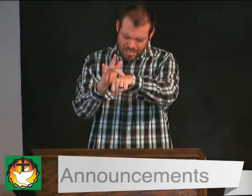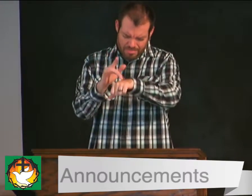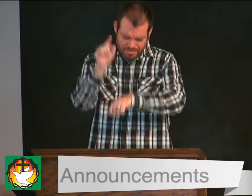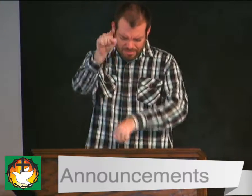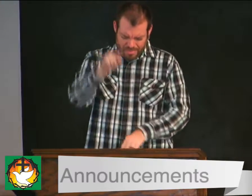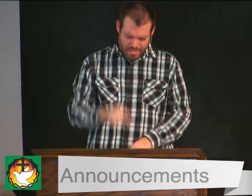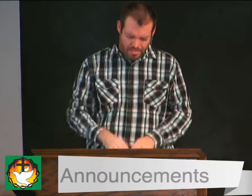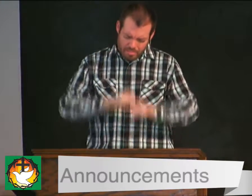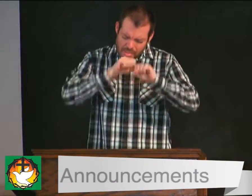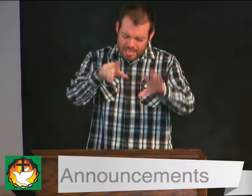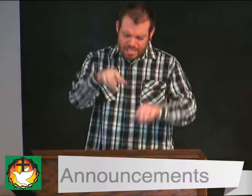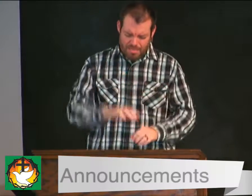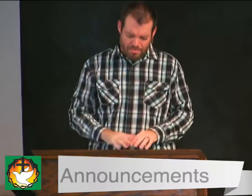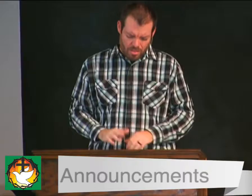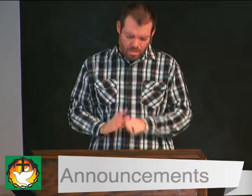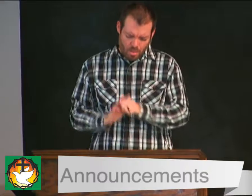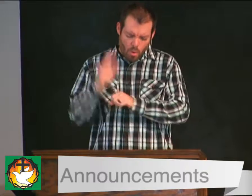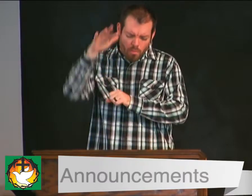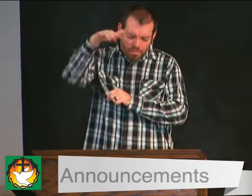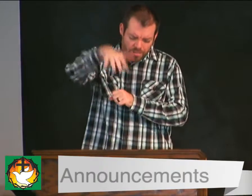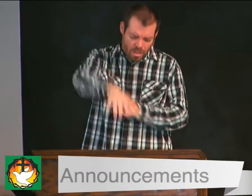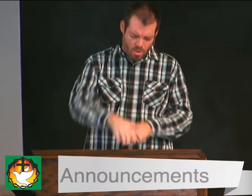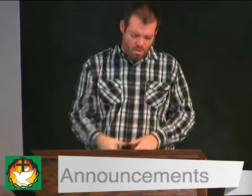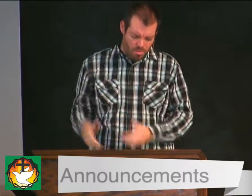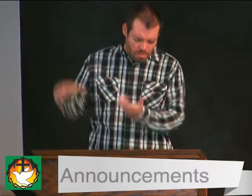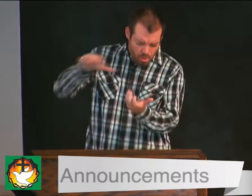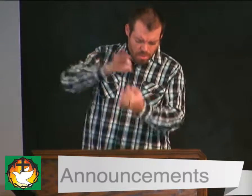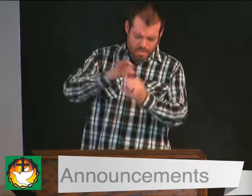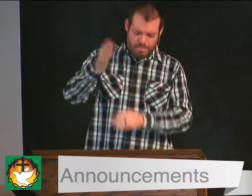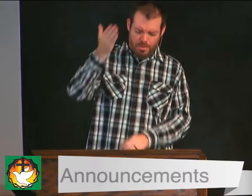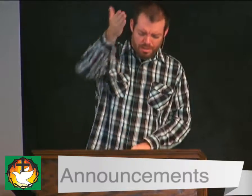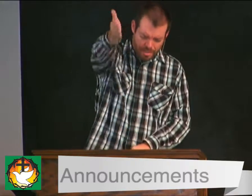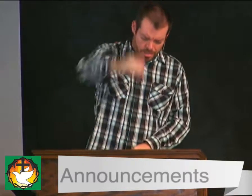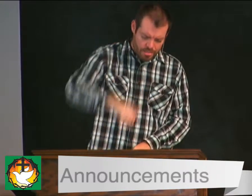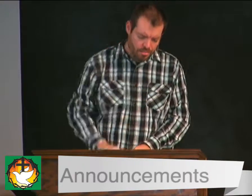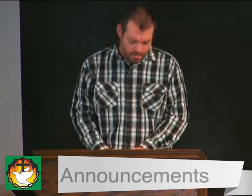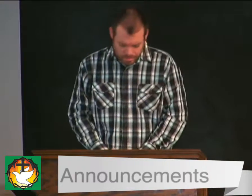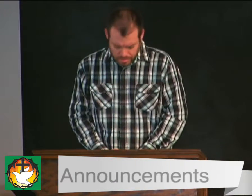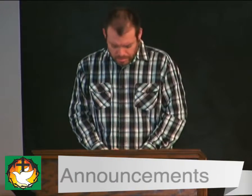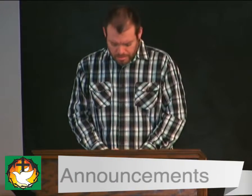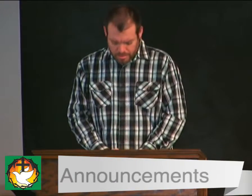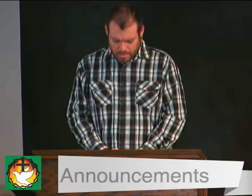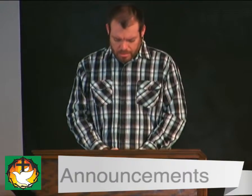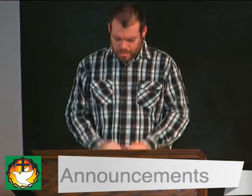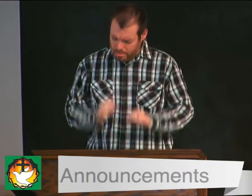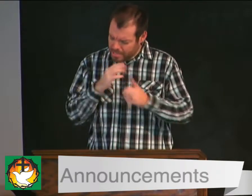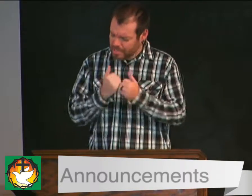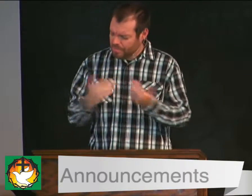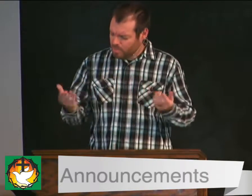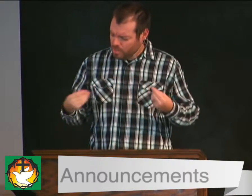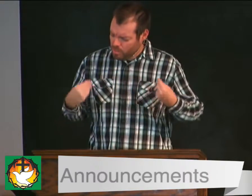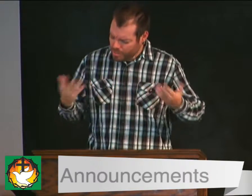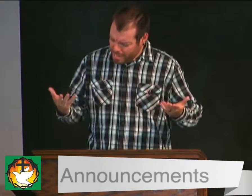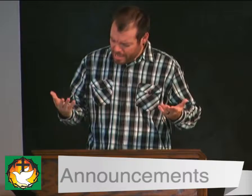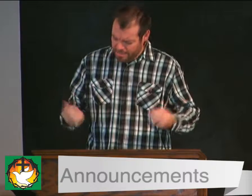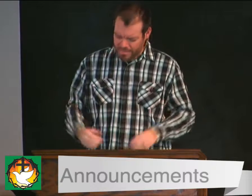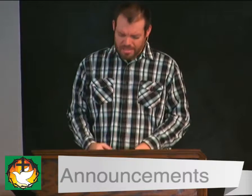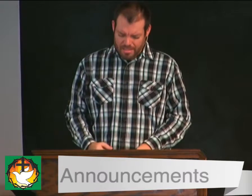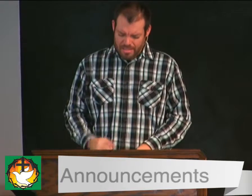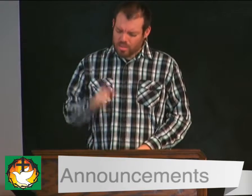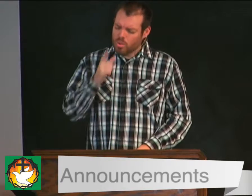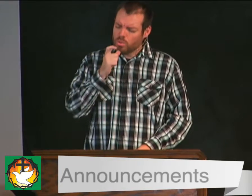you touch them, bless them, overflow, pour your spirit there. Bless everyone who